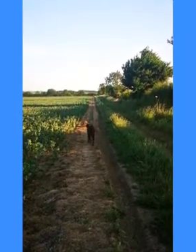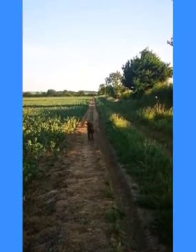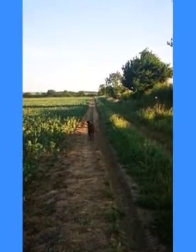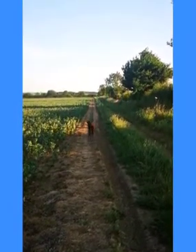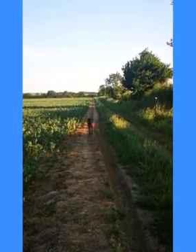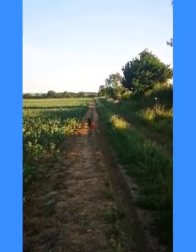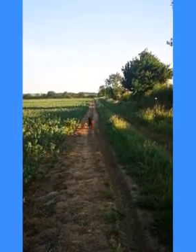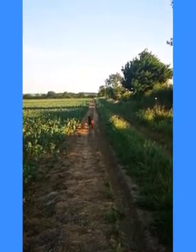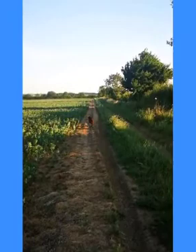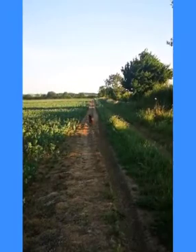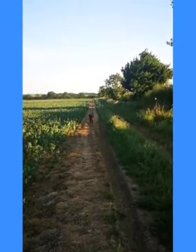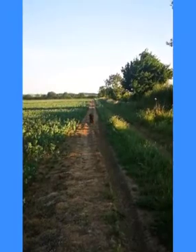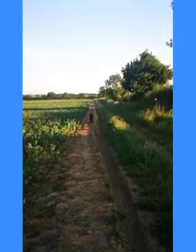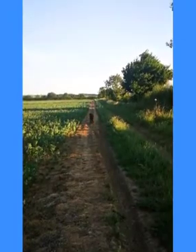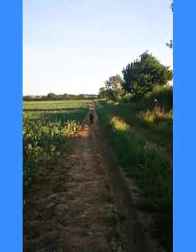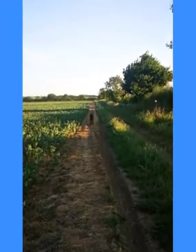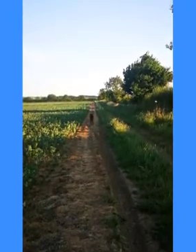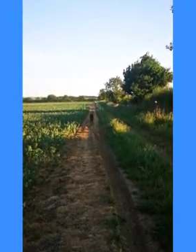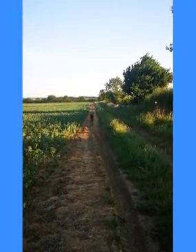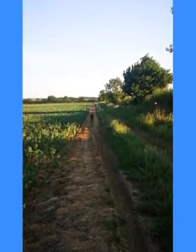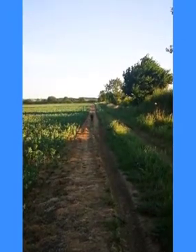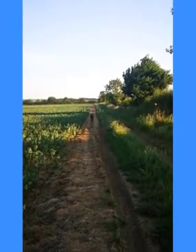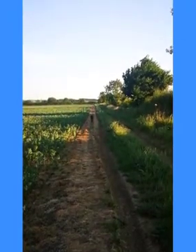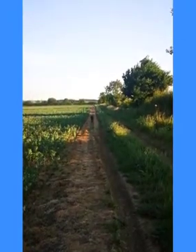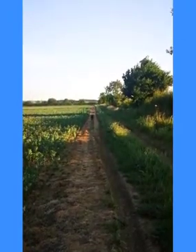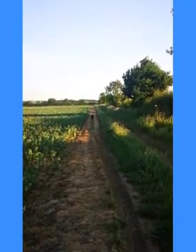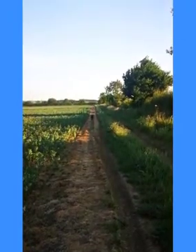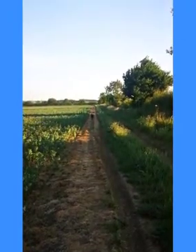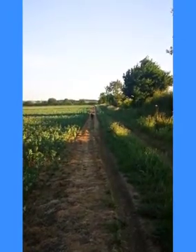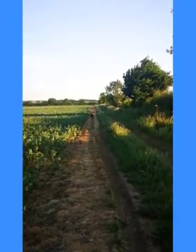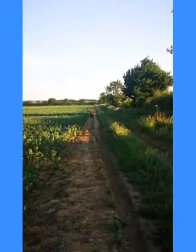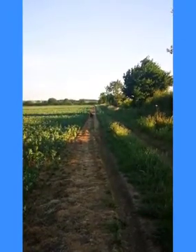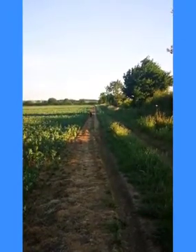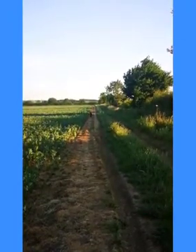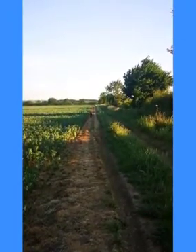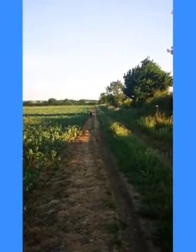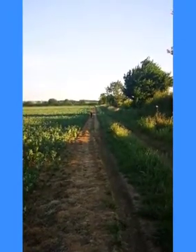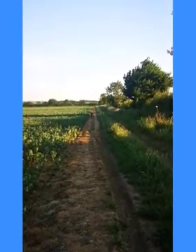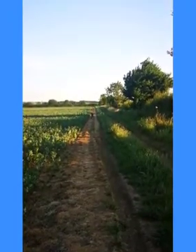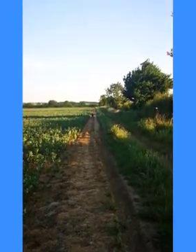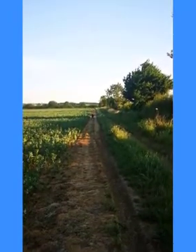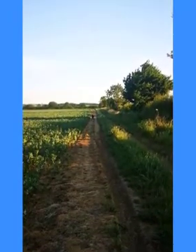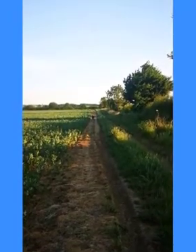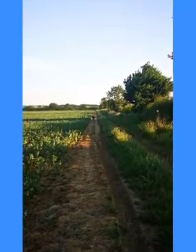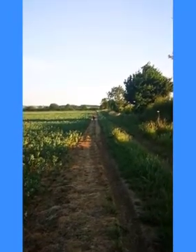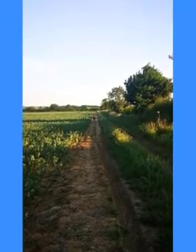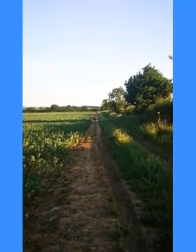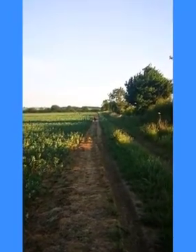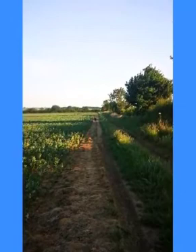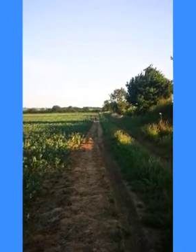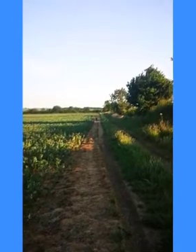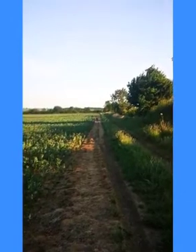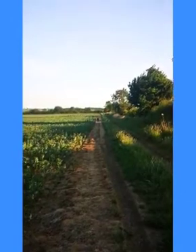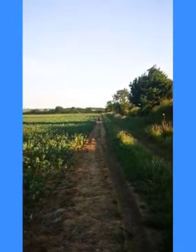He is. I don't think he'll be quick enough though. Birds can fly very quickly.